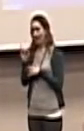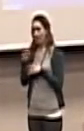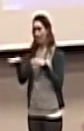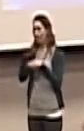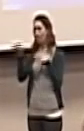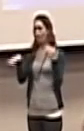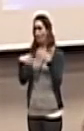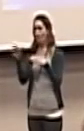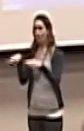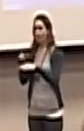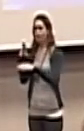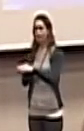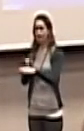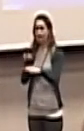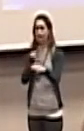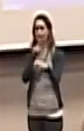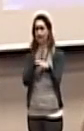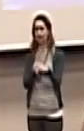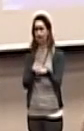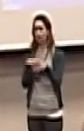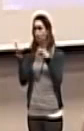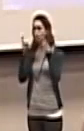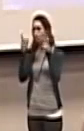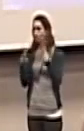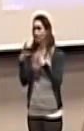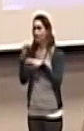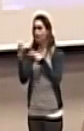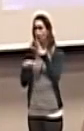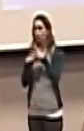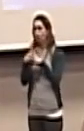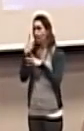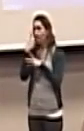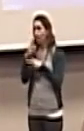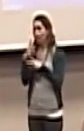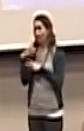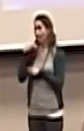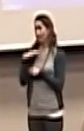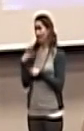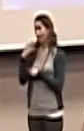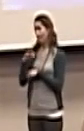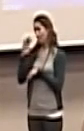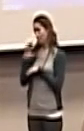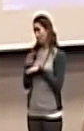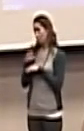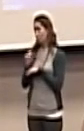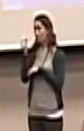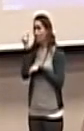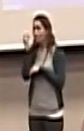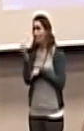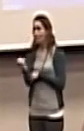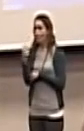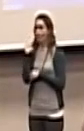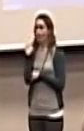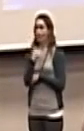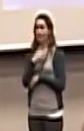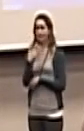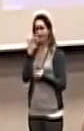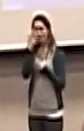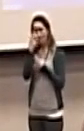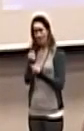the nations and the rulers of the world for the sake of the church. And so we are